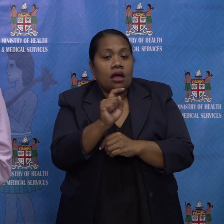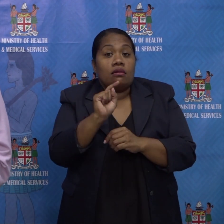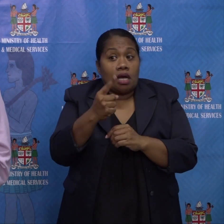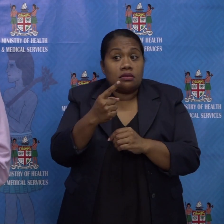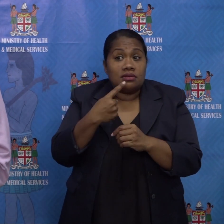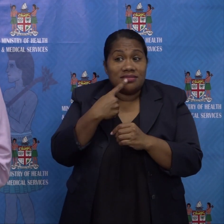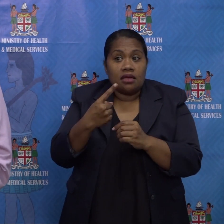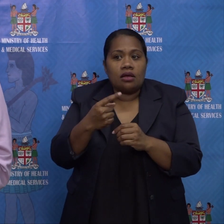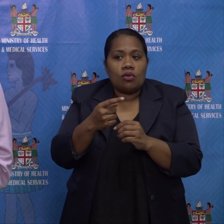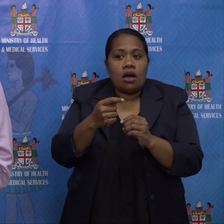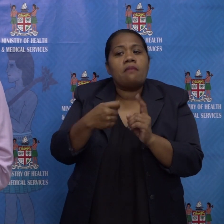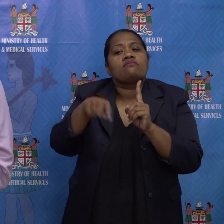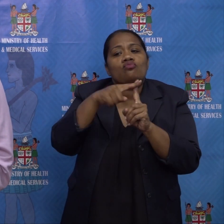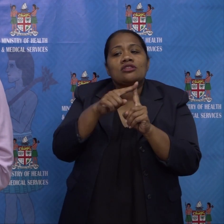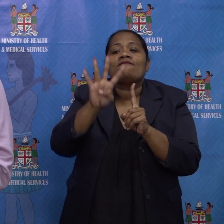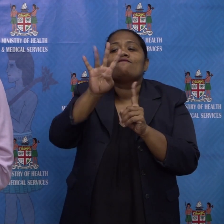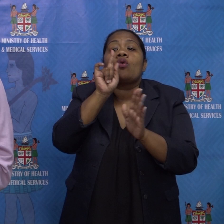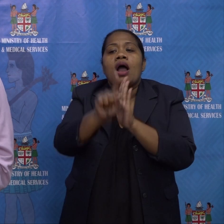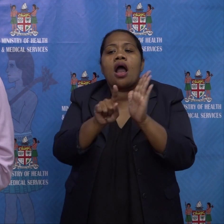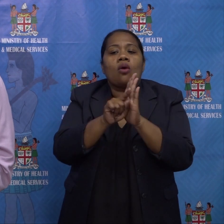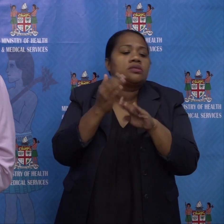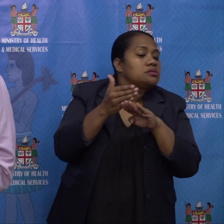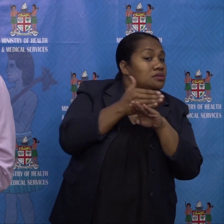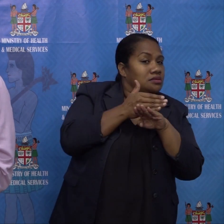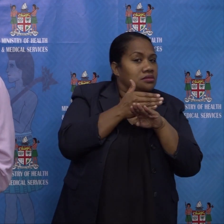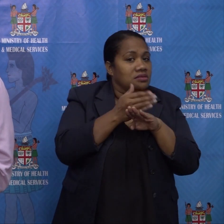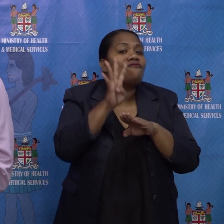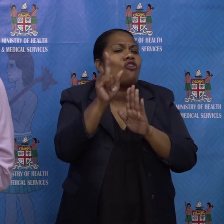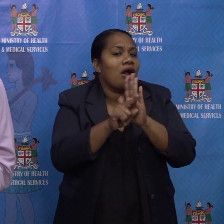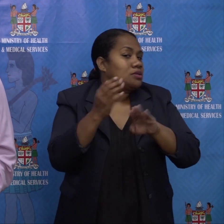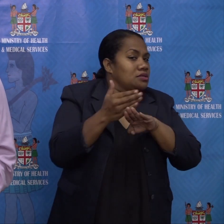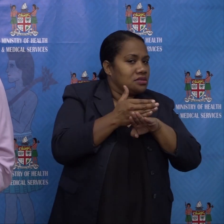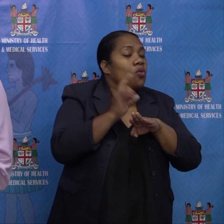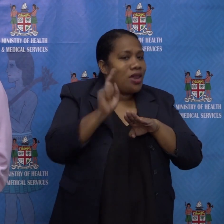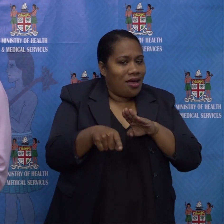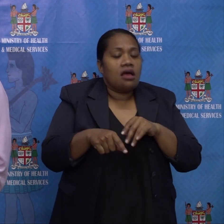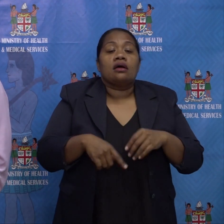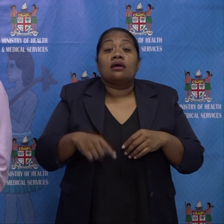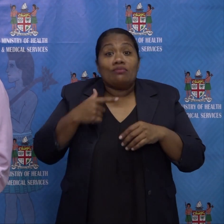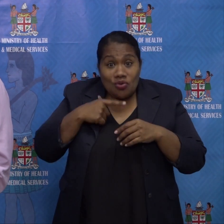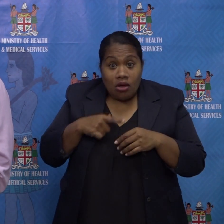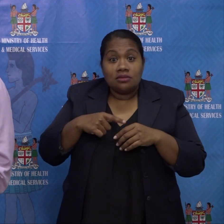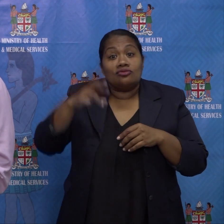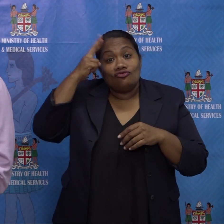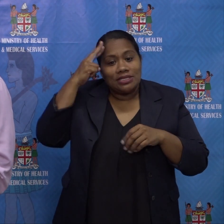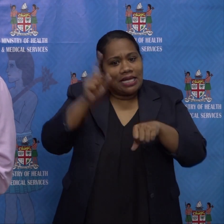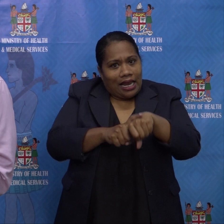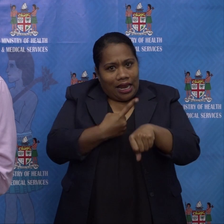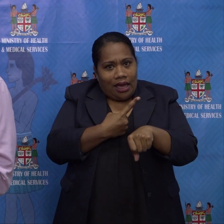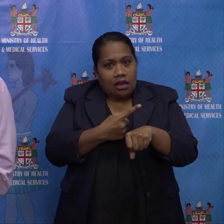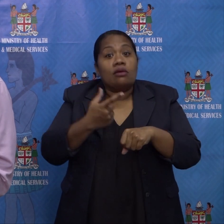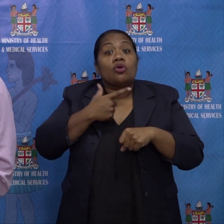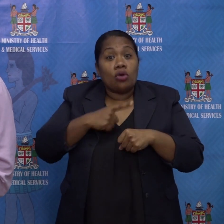he was just positive 4 hours ago. This is one of the reasons why we were a bit late today, because we knew we had to give you